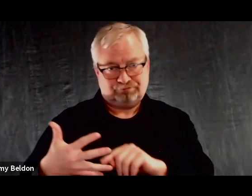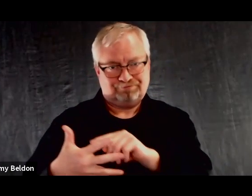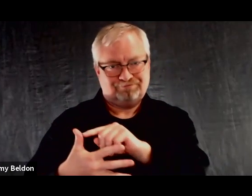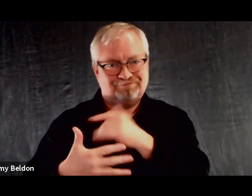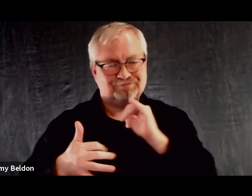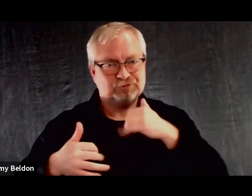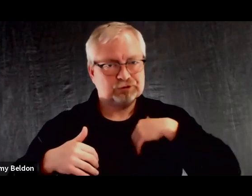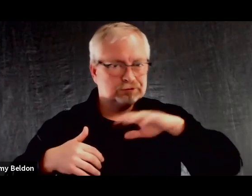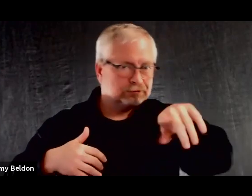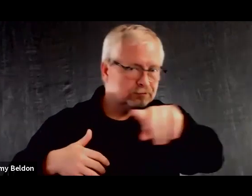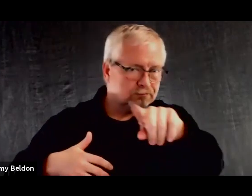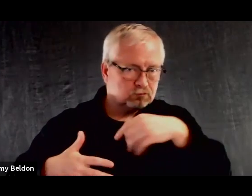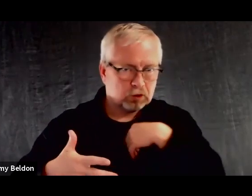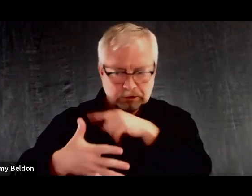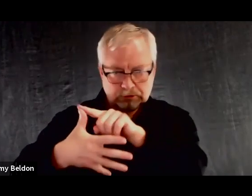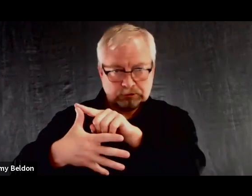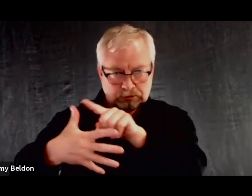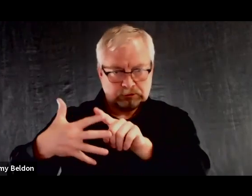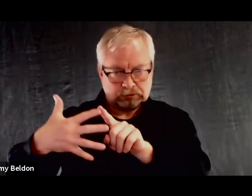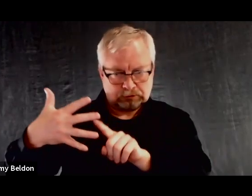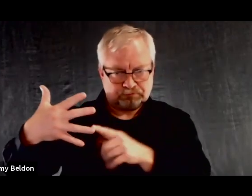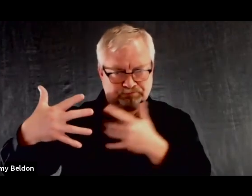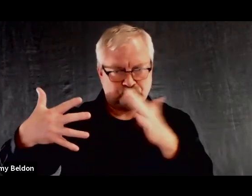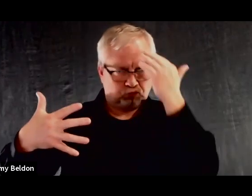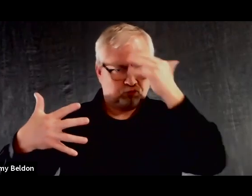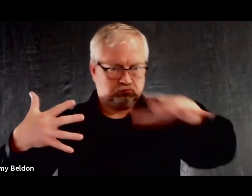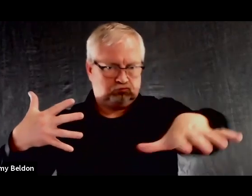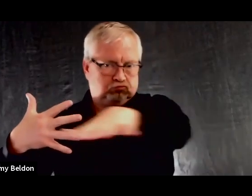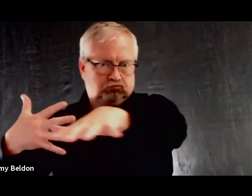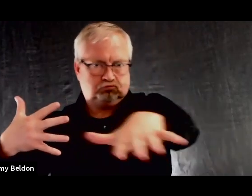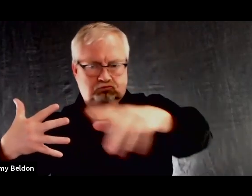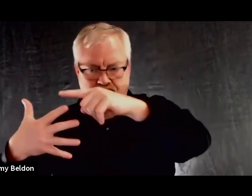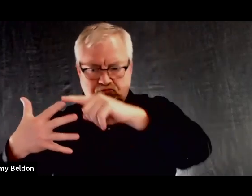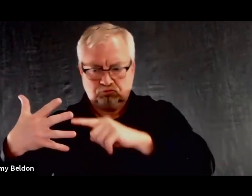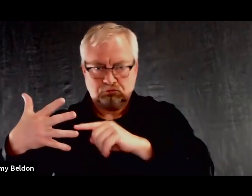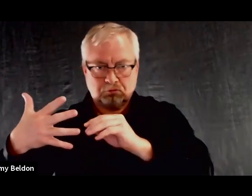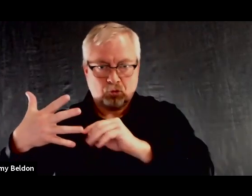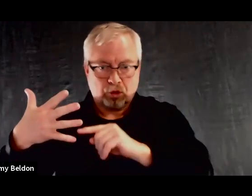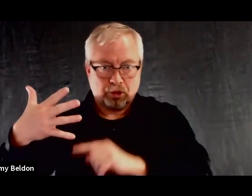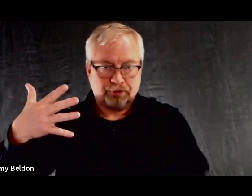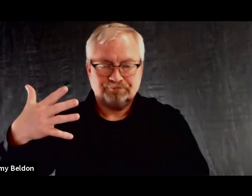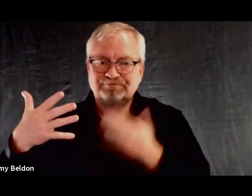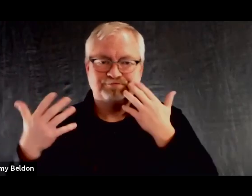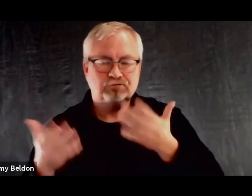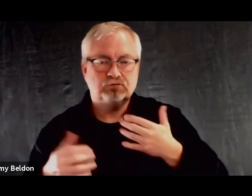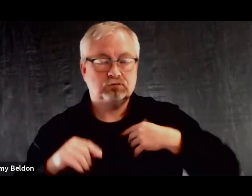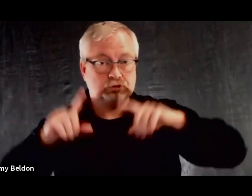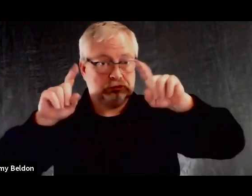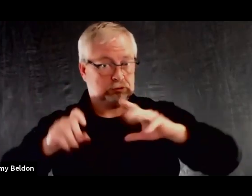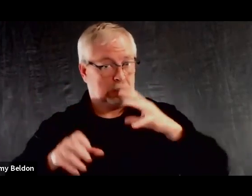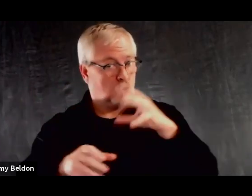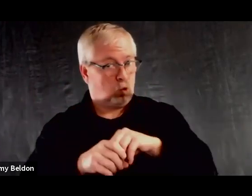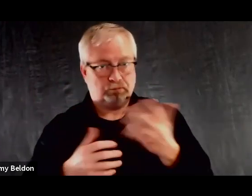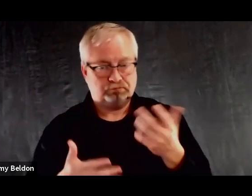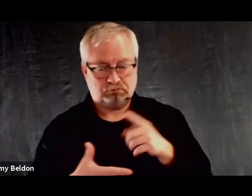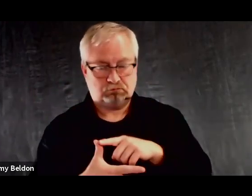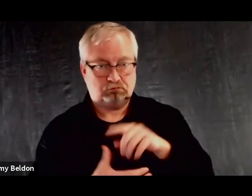recall, our testing priorities include, long-term care, congregate